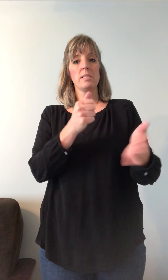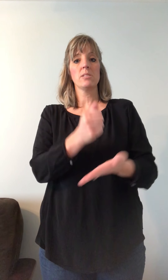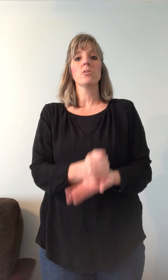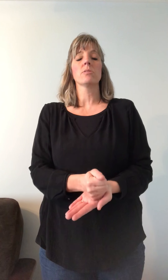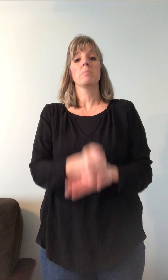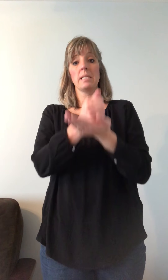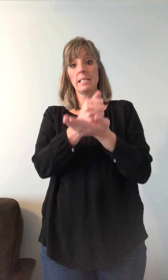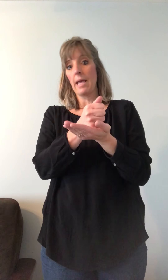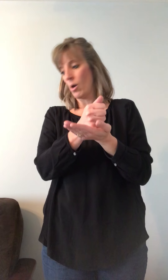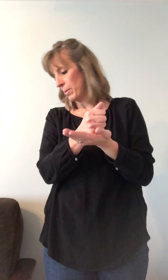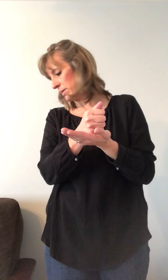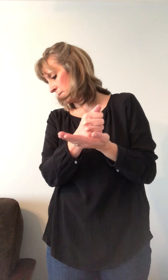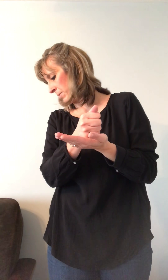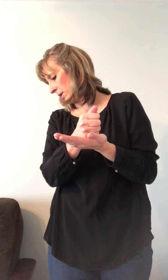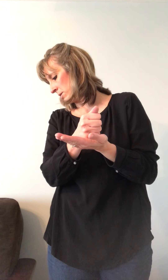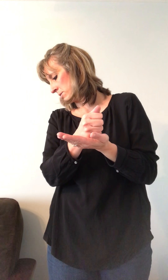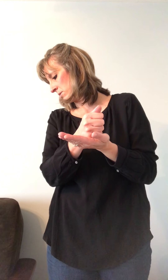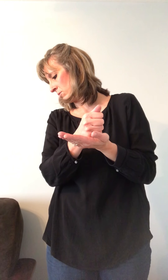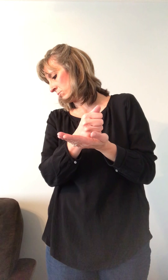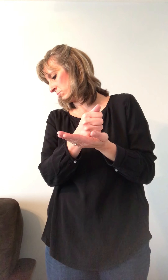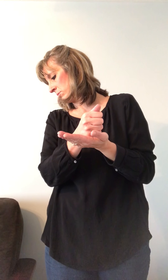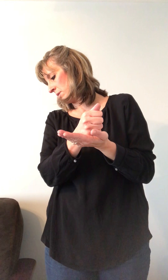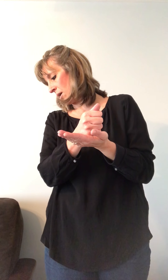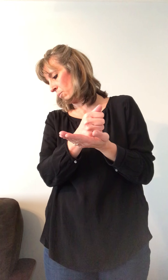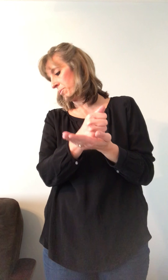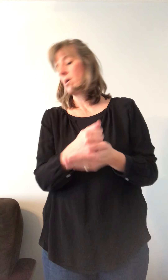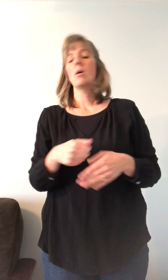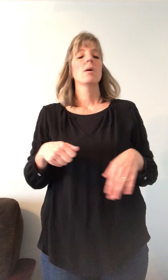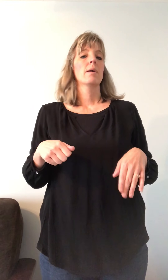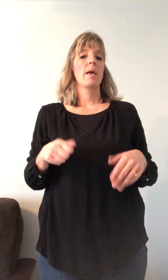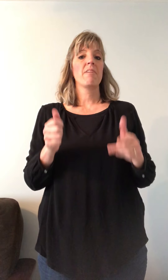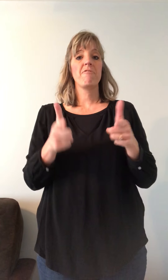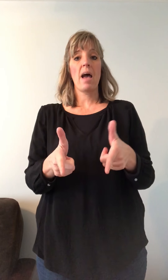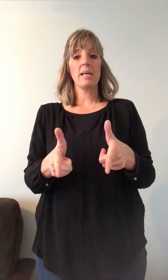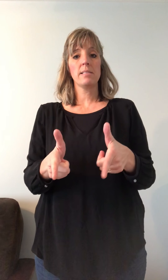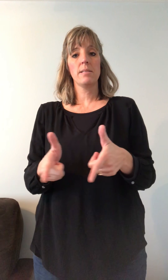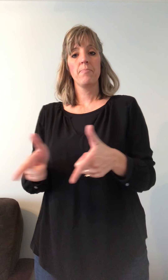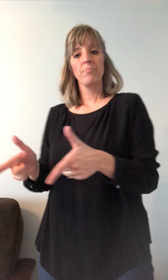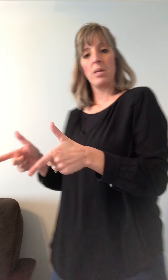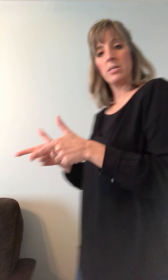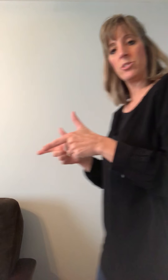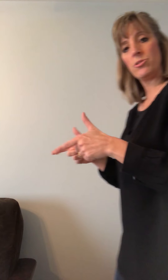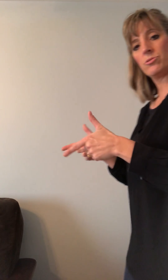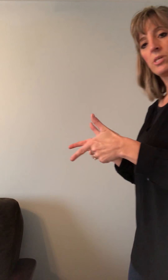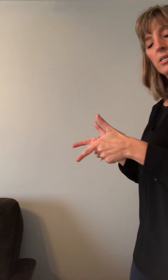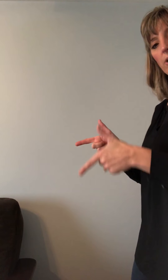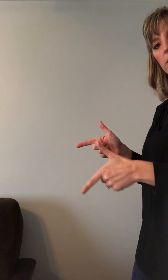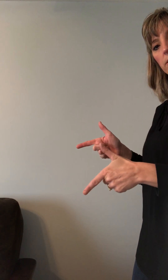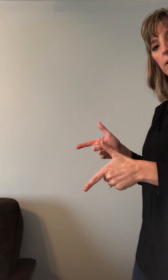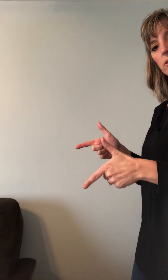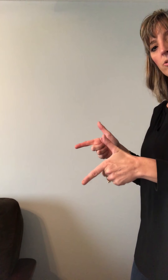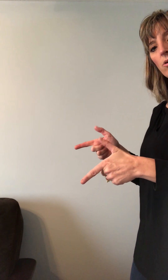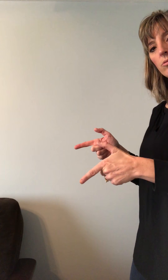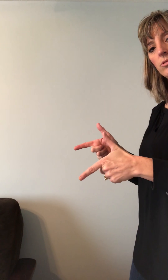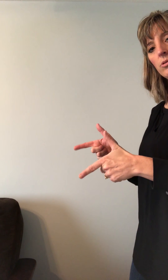is, symbolizing helping somebody. So help. Okay, fast is you take your hands like so. So you